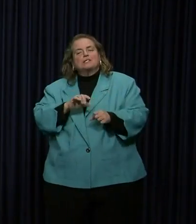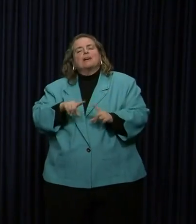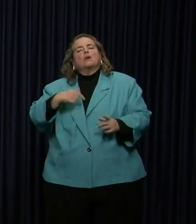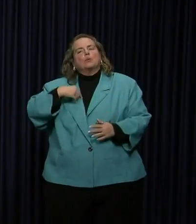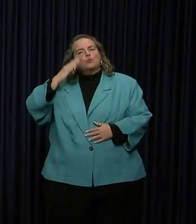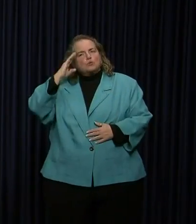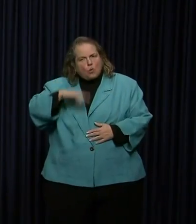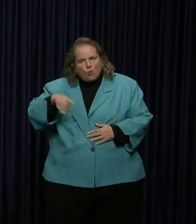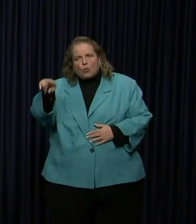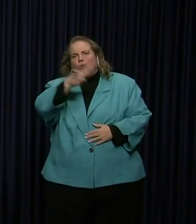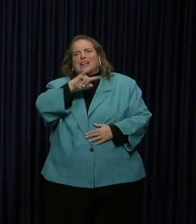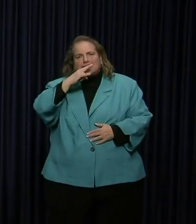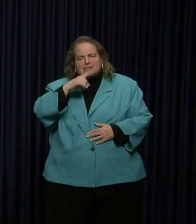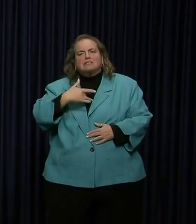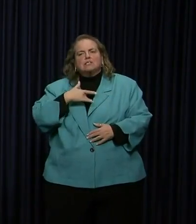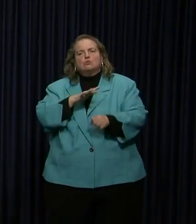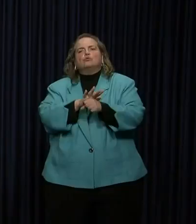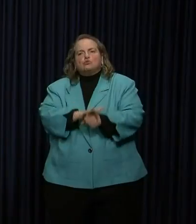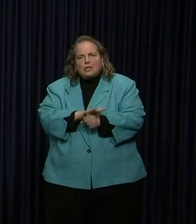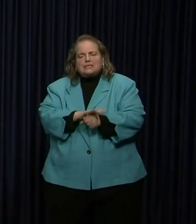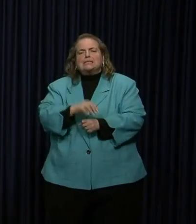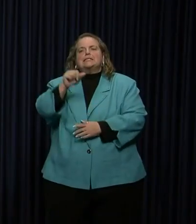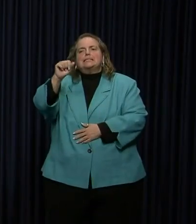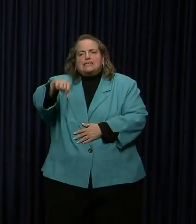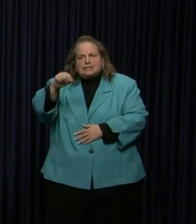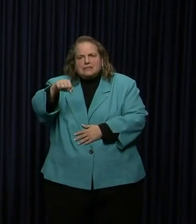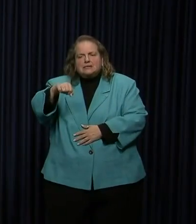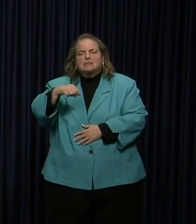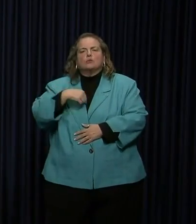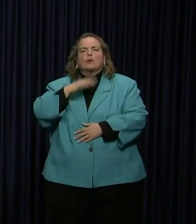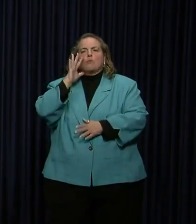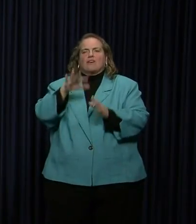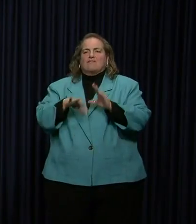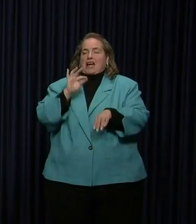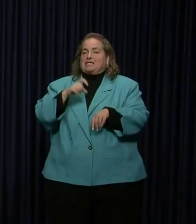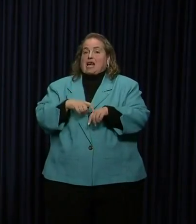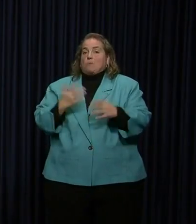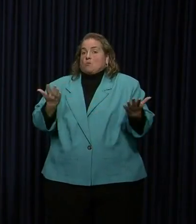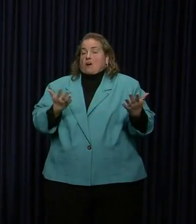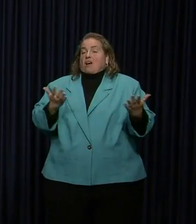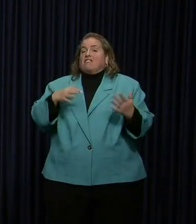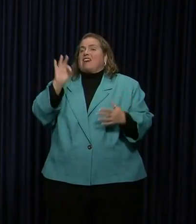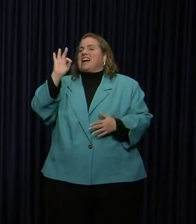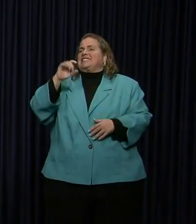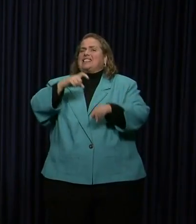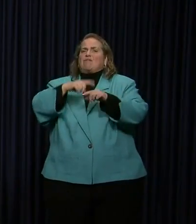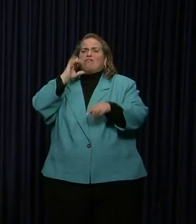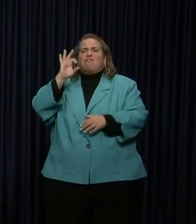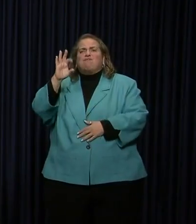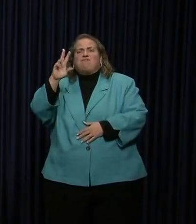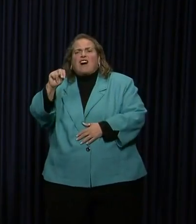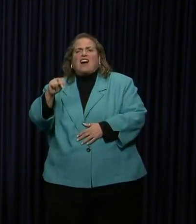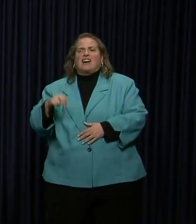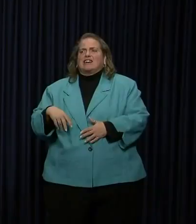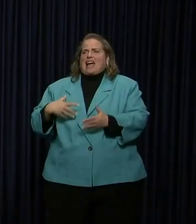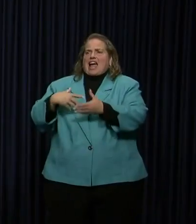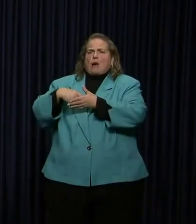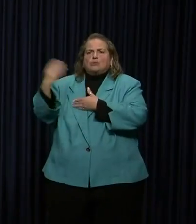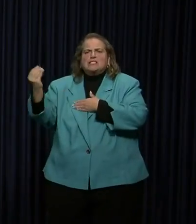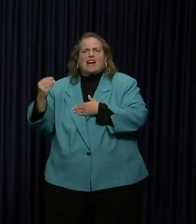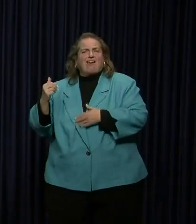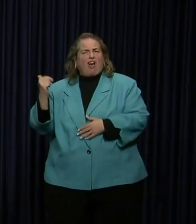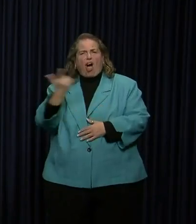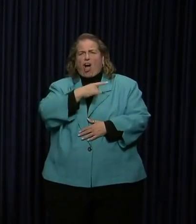do. We're going to talk about finding time for some fun and being outside. And I know every kiddo out there